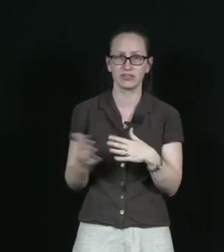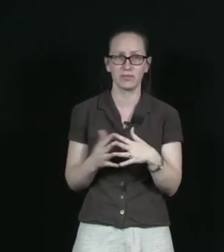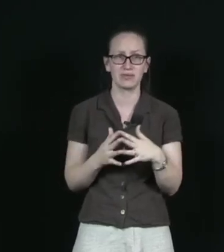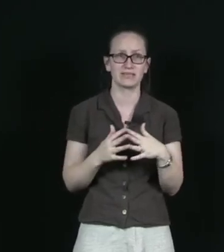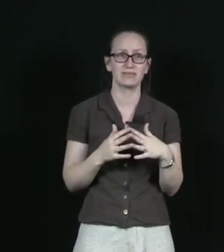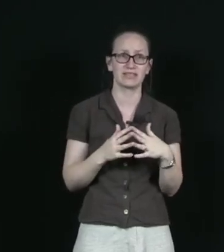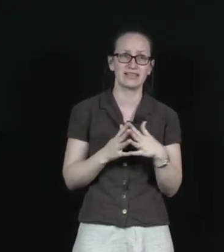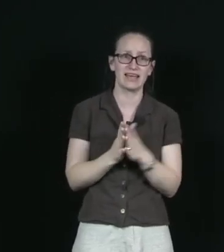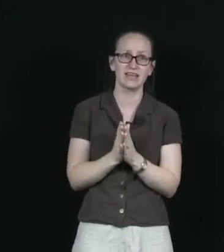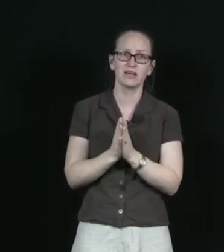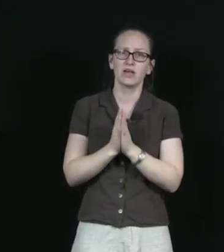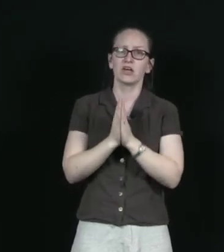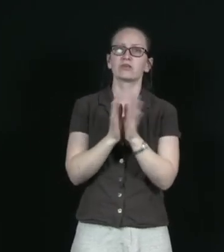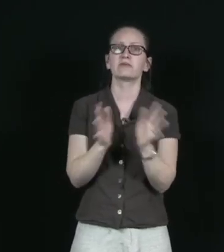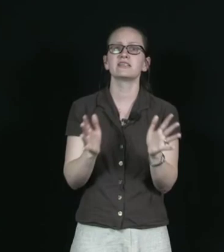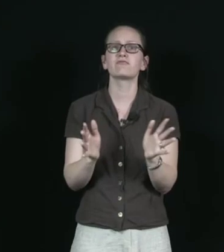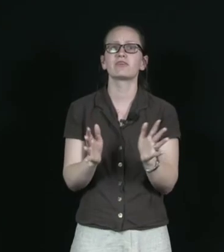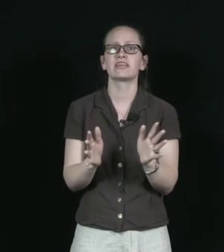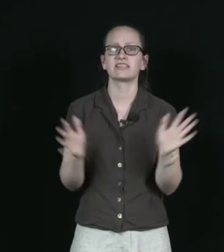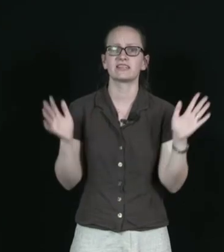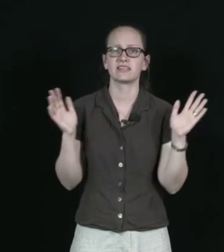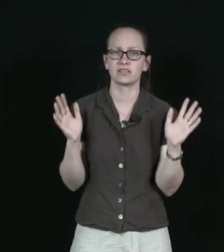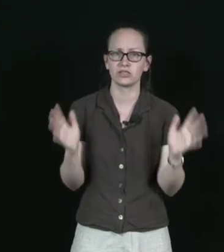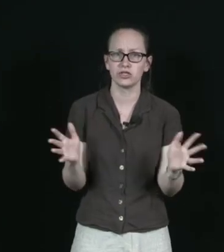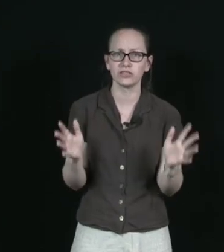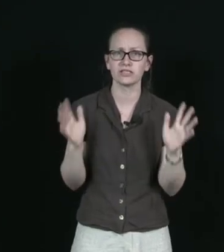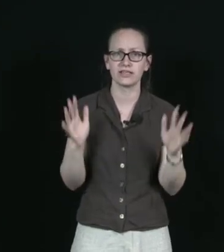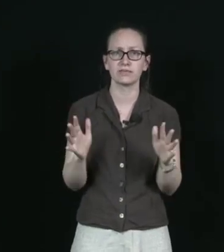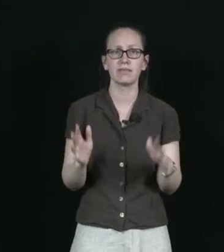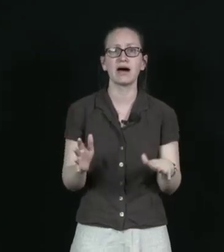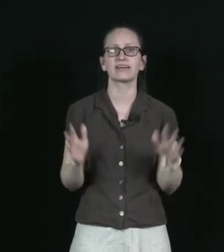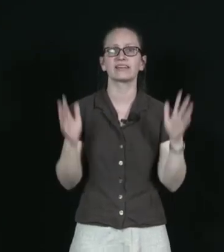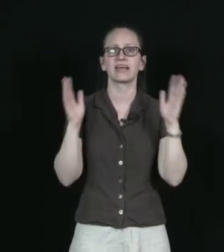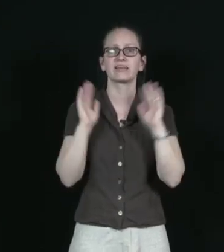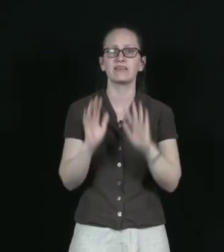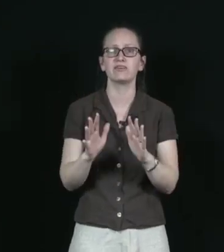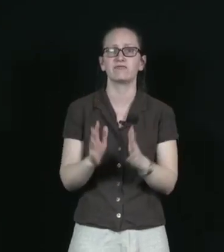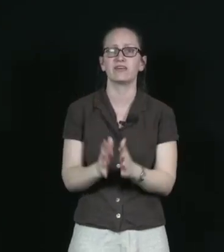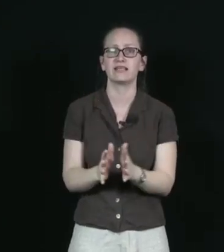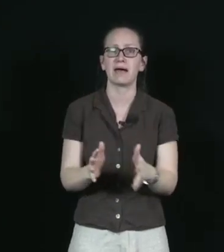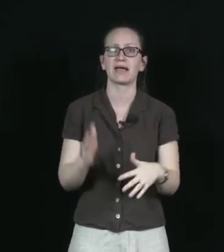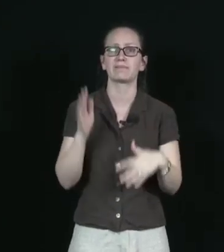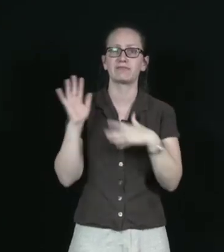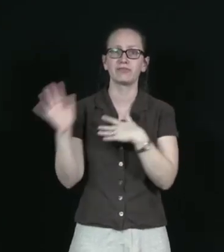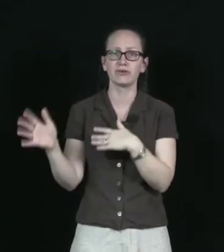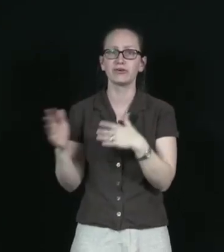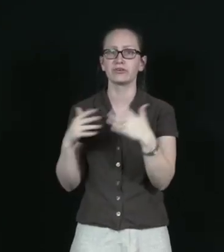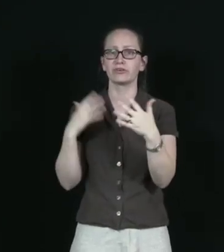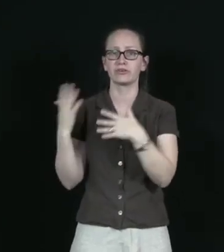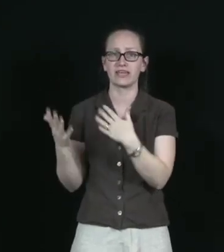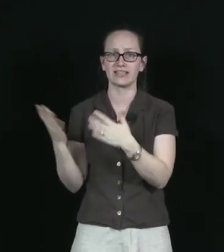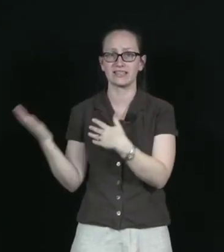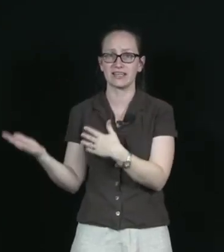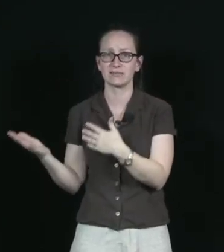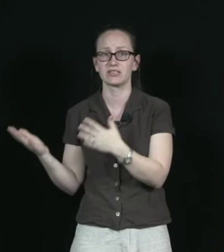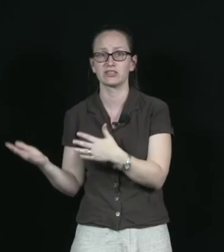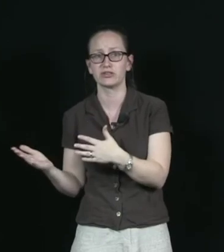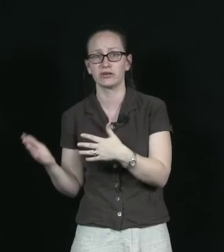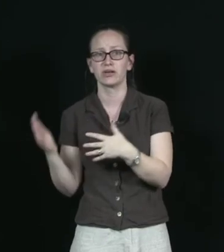cannot be submitted late. The reason for this is that the tutors need to mark it and give you feedback before your next assessment is due.